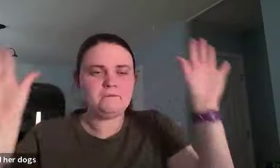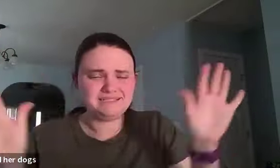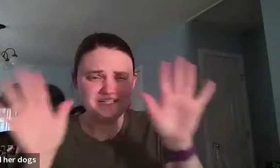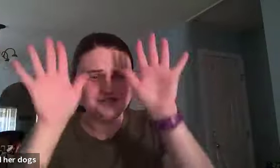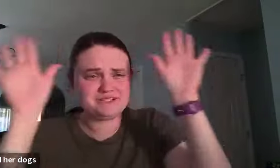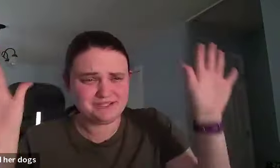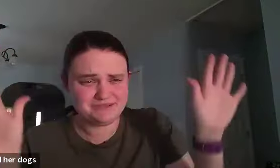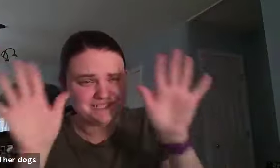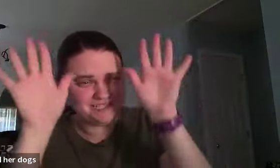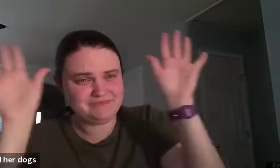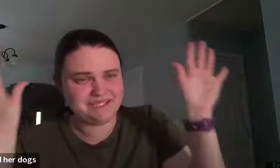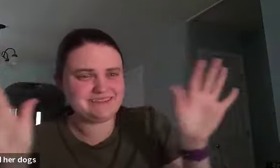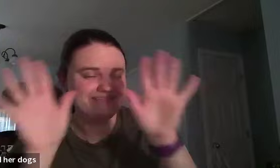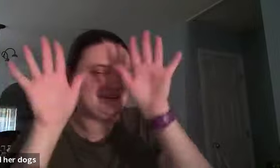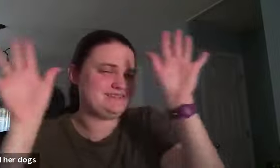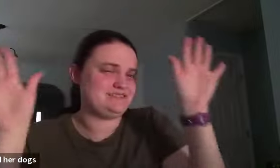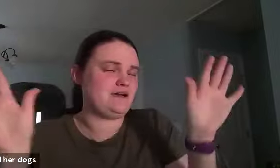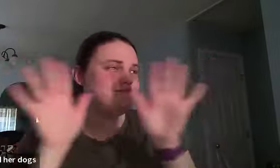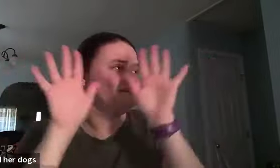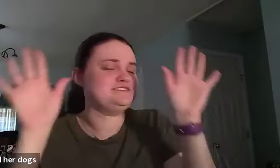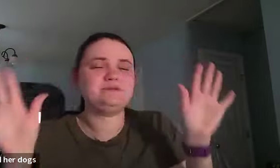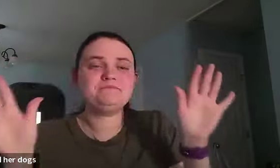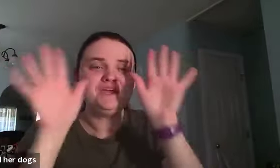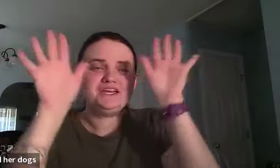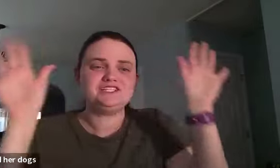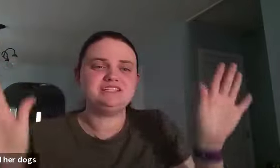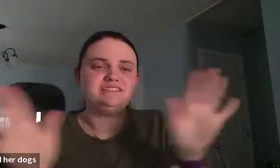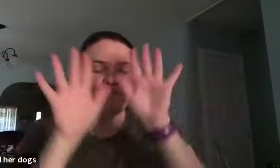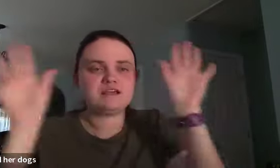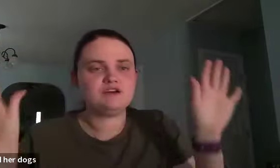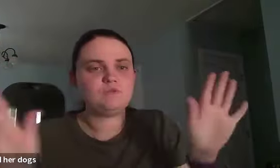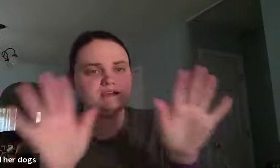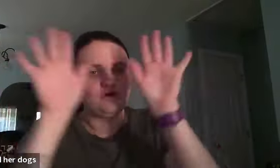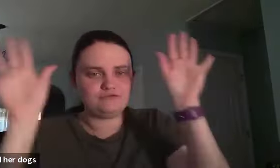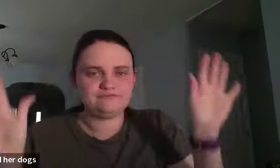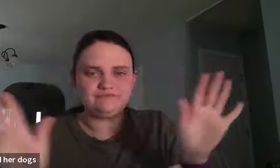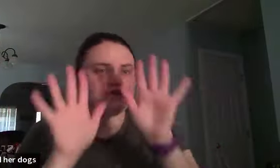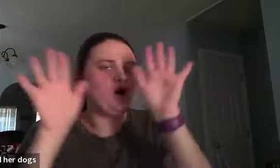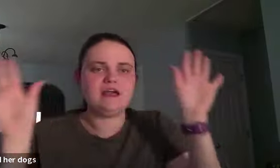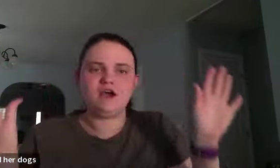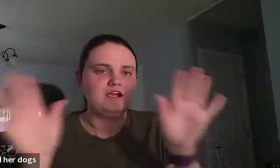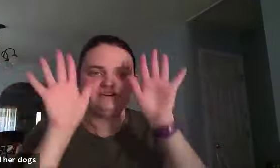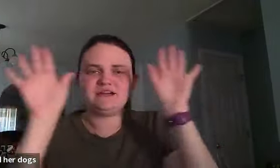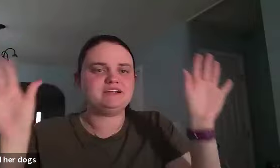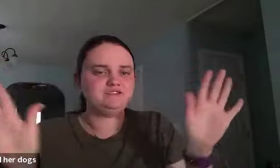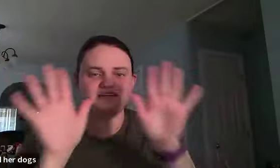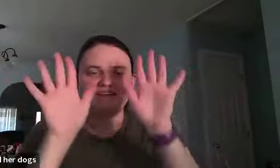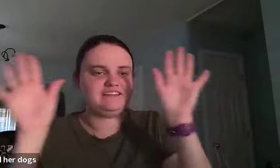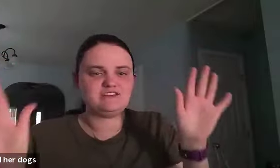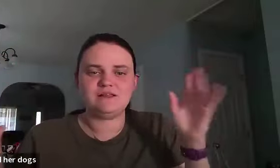My teacher, when she was teaching me the signs for the days of the week, she said, wax on, wax off. That's all I heard. Every time I do Sunday like this, all I